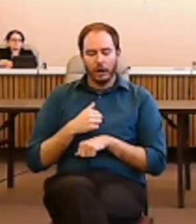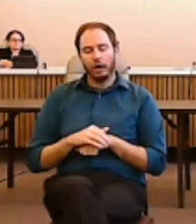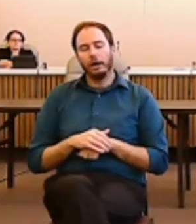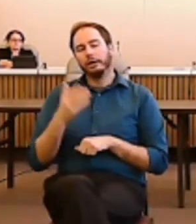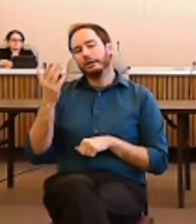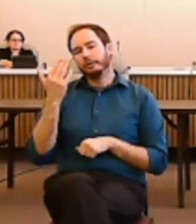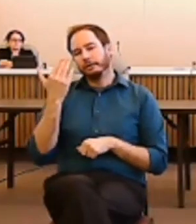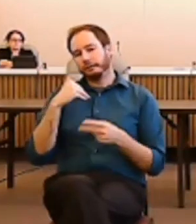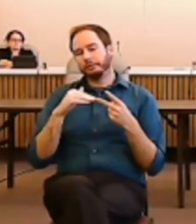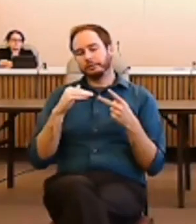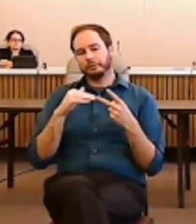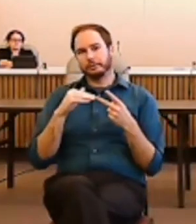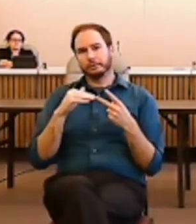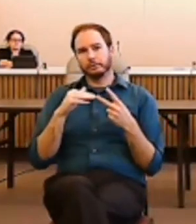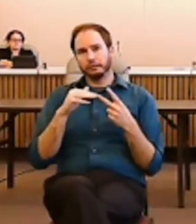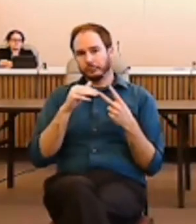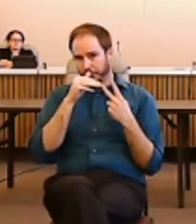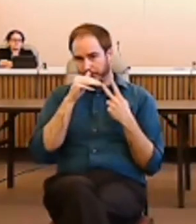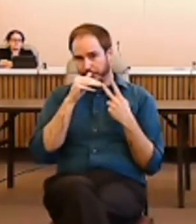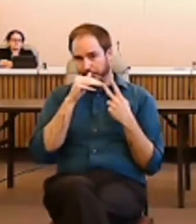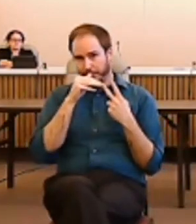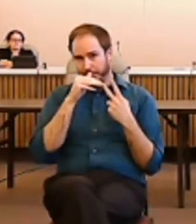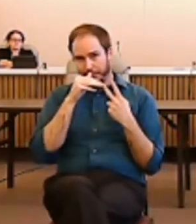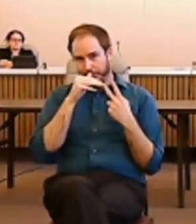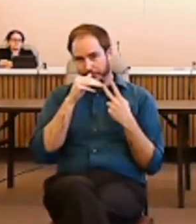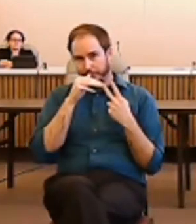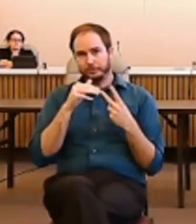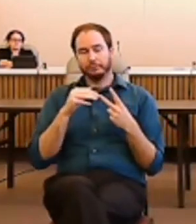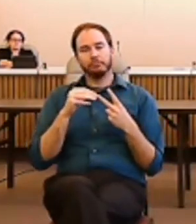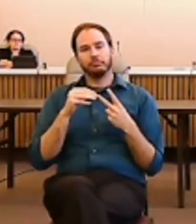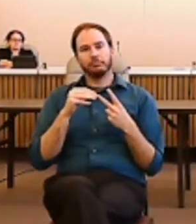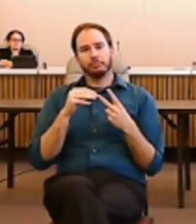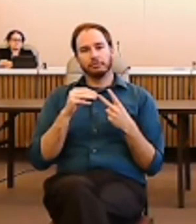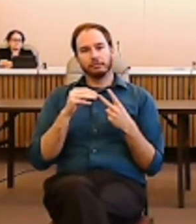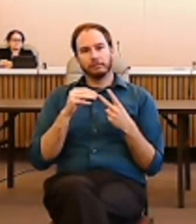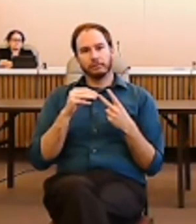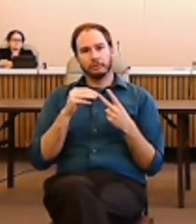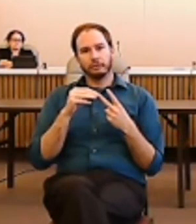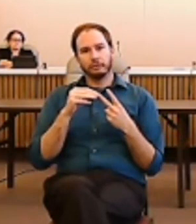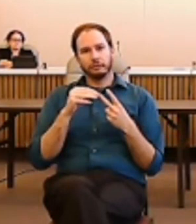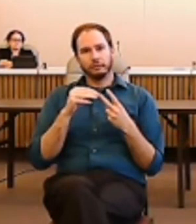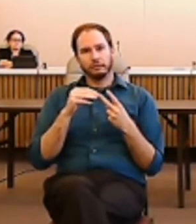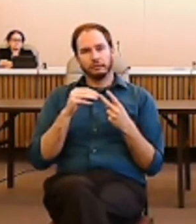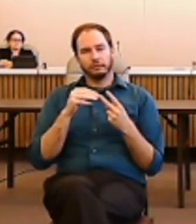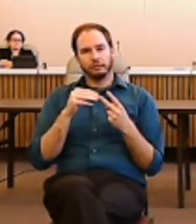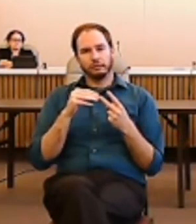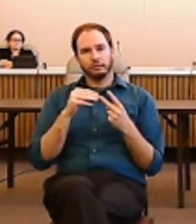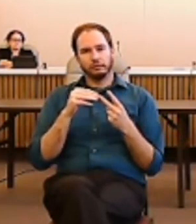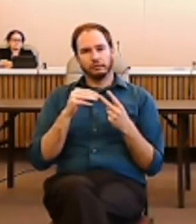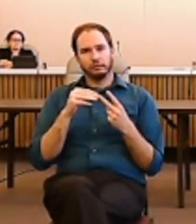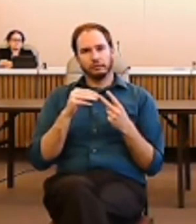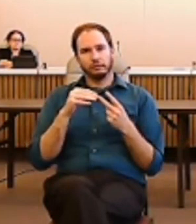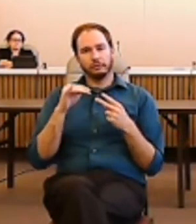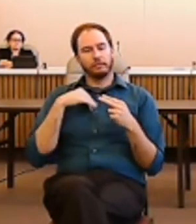then another thing is, we talk about, Mr. Supervisor talks about boring under the